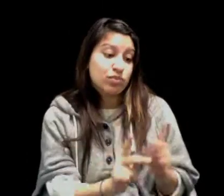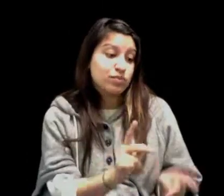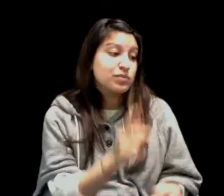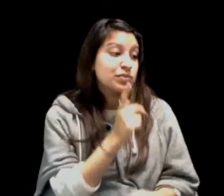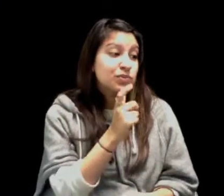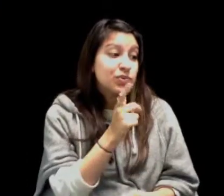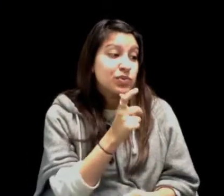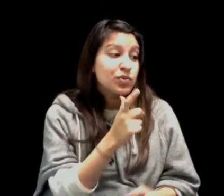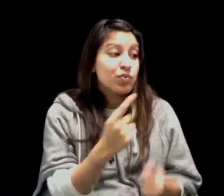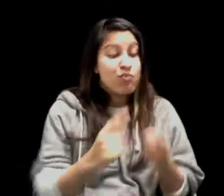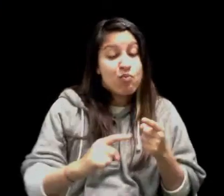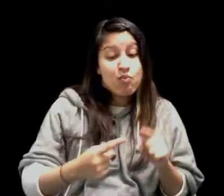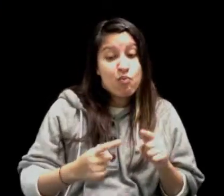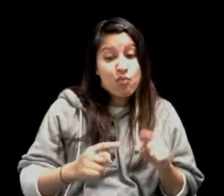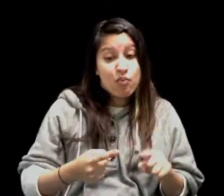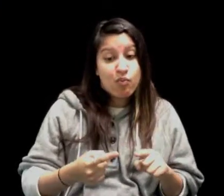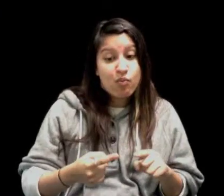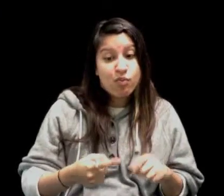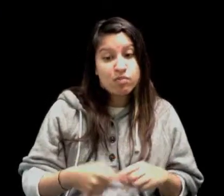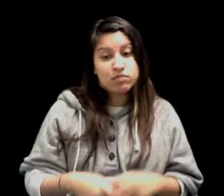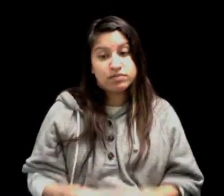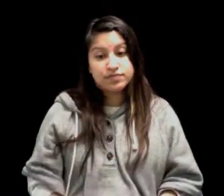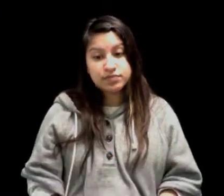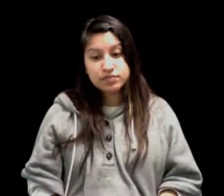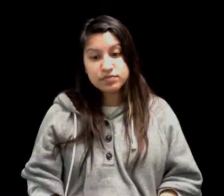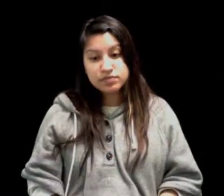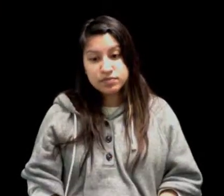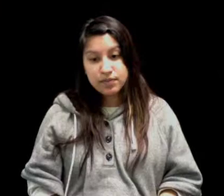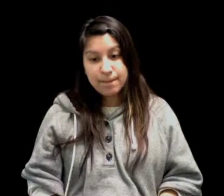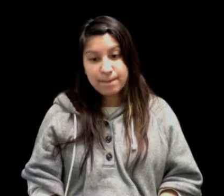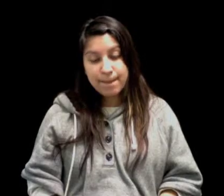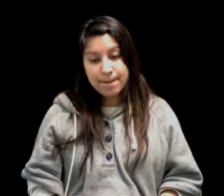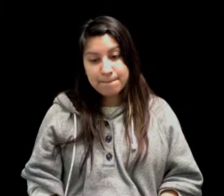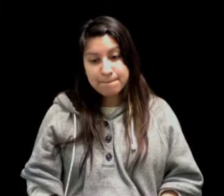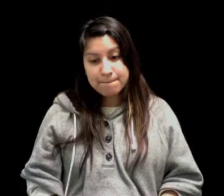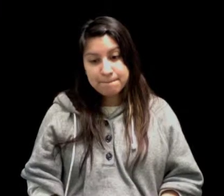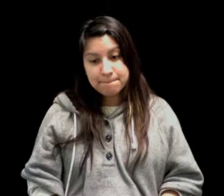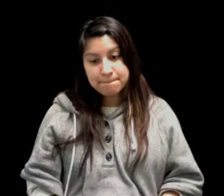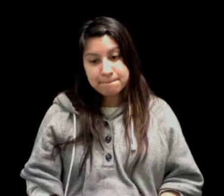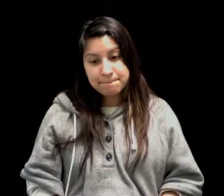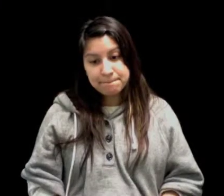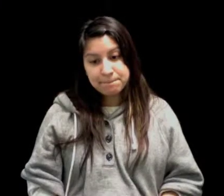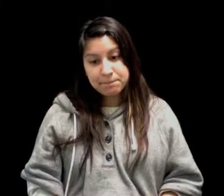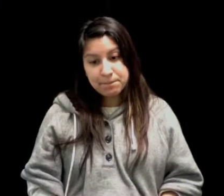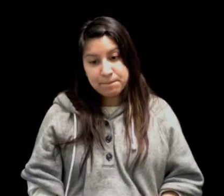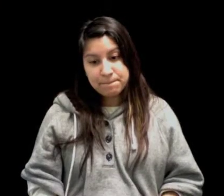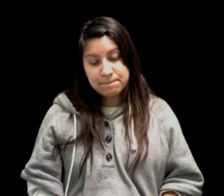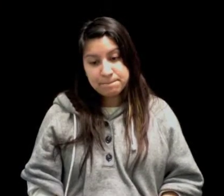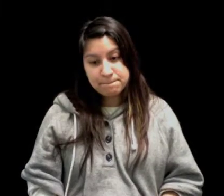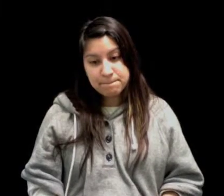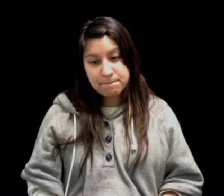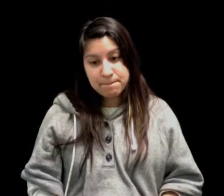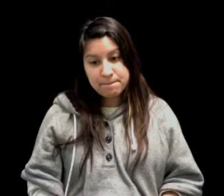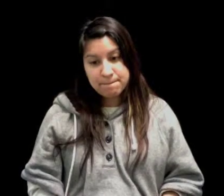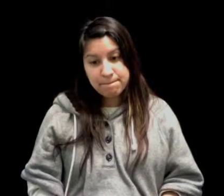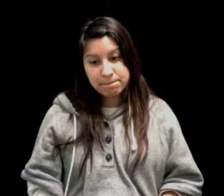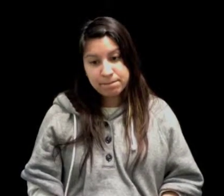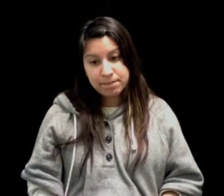And then fourth, if the teen thinks that the person's reason or motivation for asking the question is screwed up in the first place, they